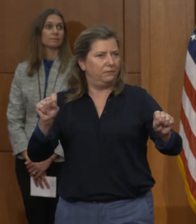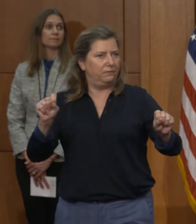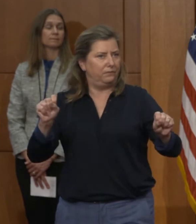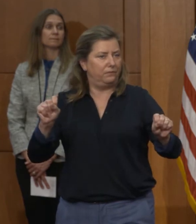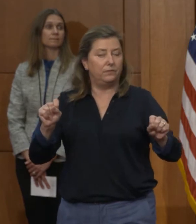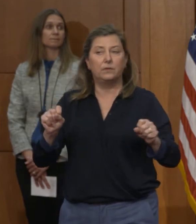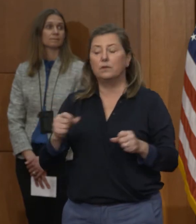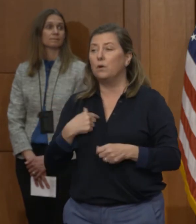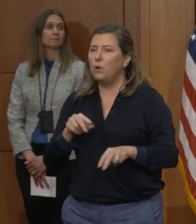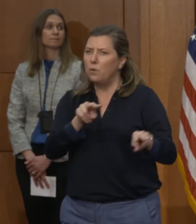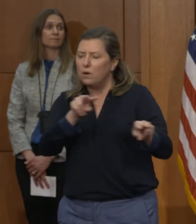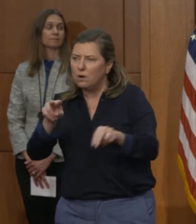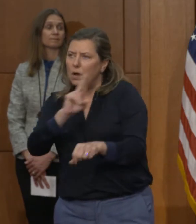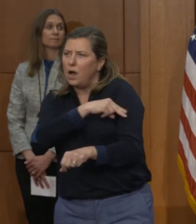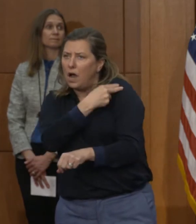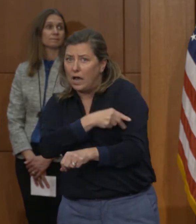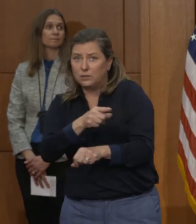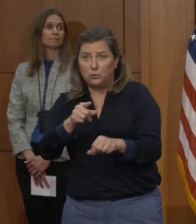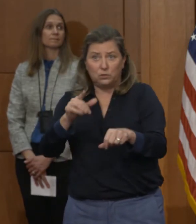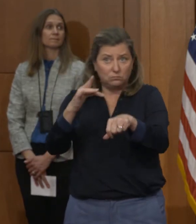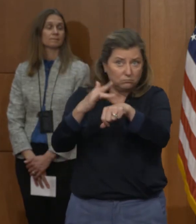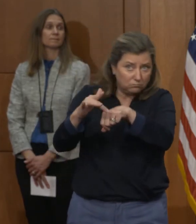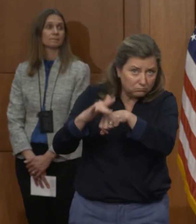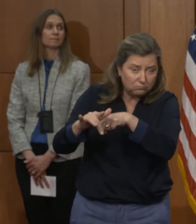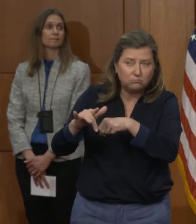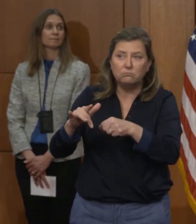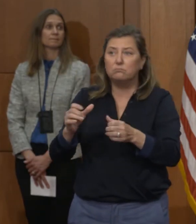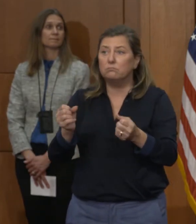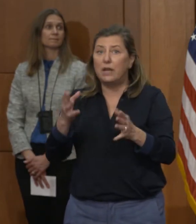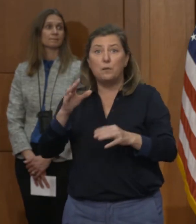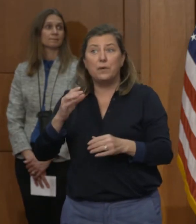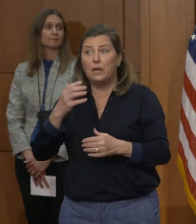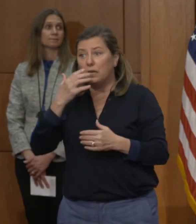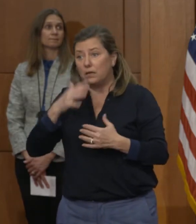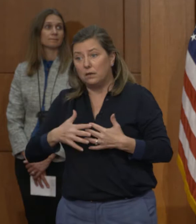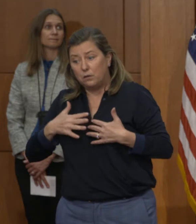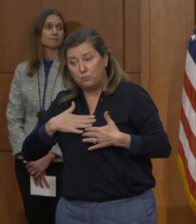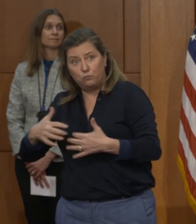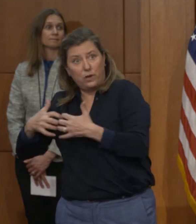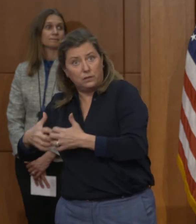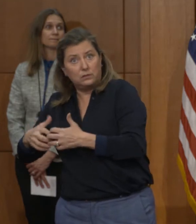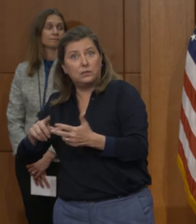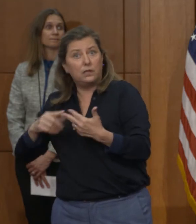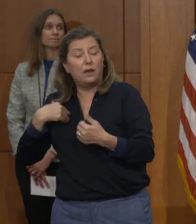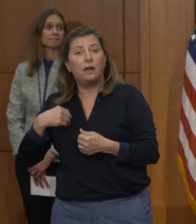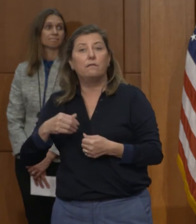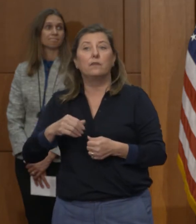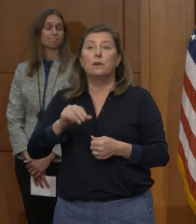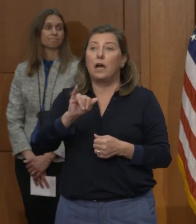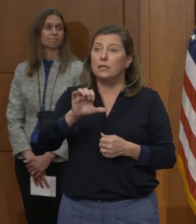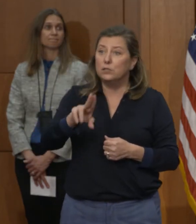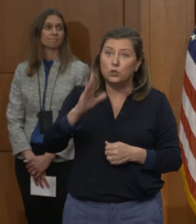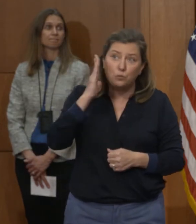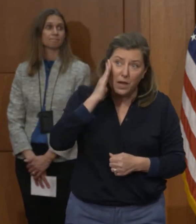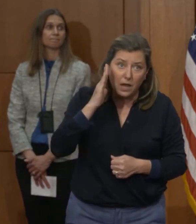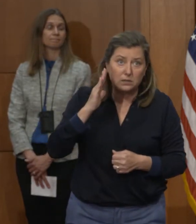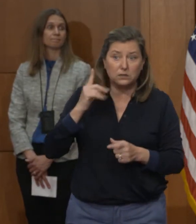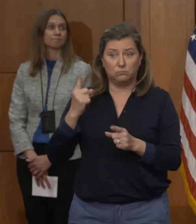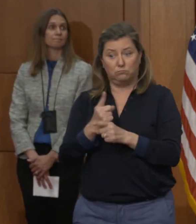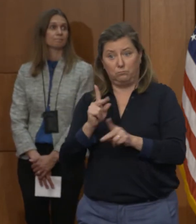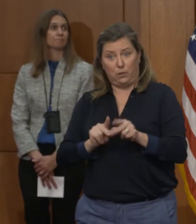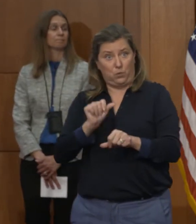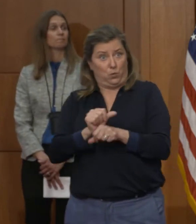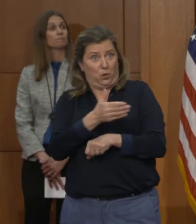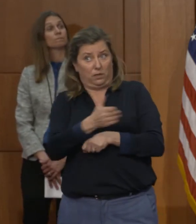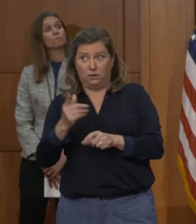hospital capacity and use of ventilators, ICU beds, and medical staffing. When we see these